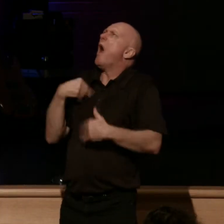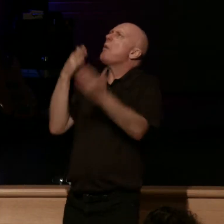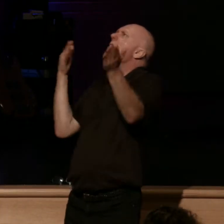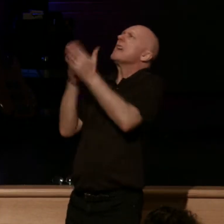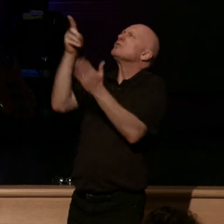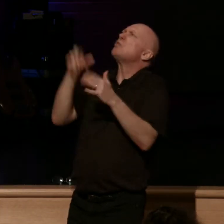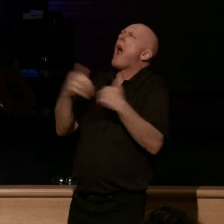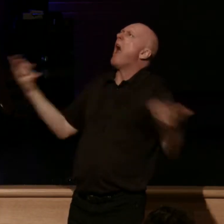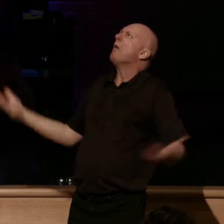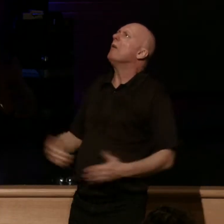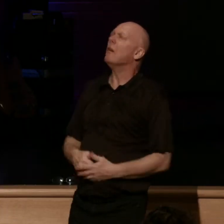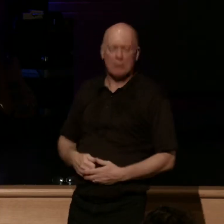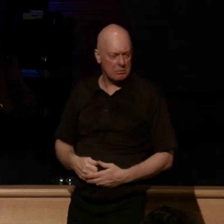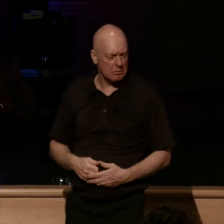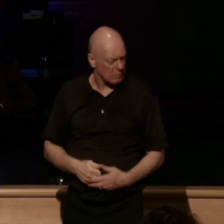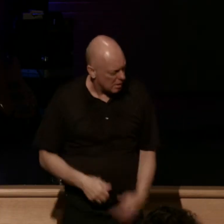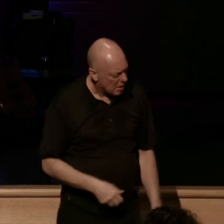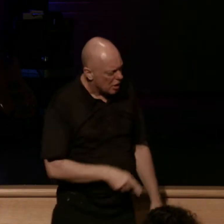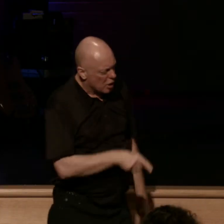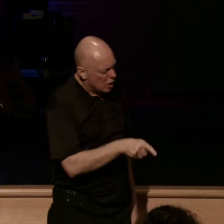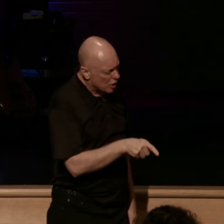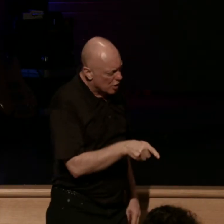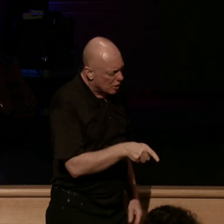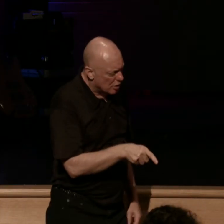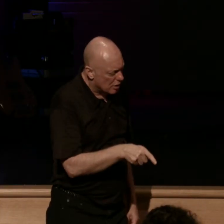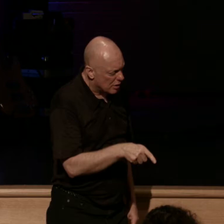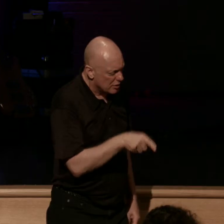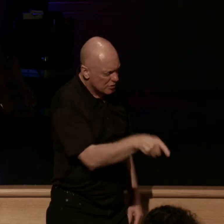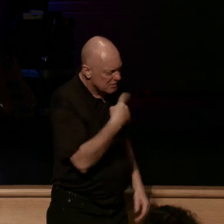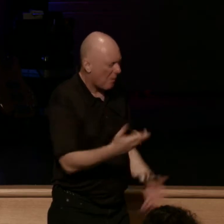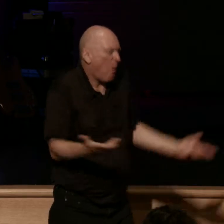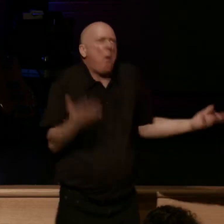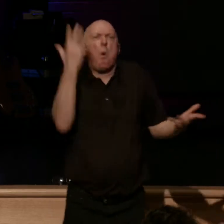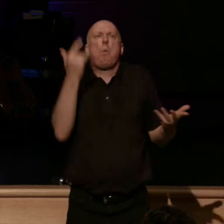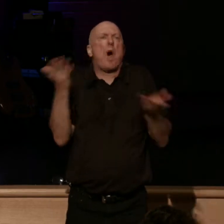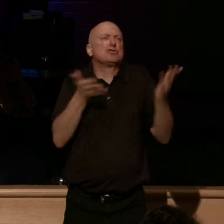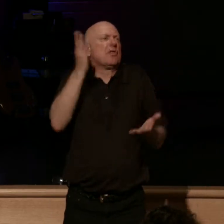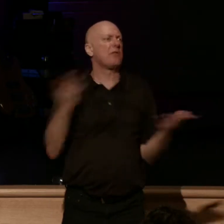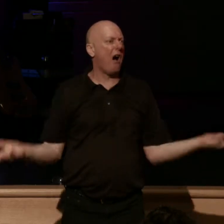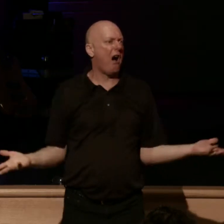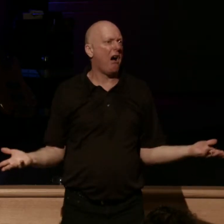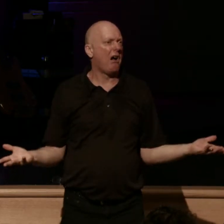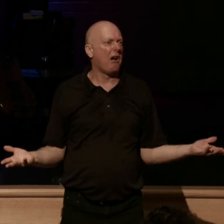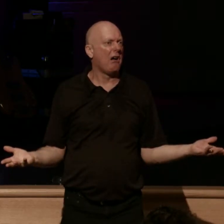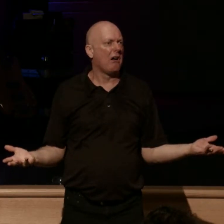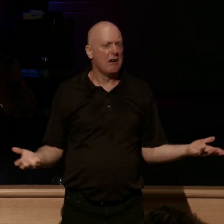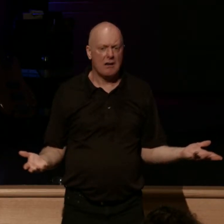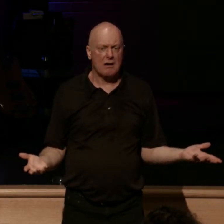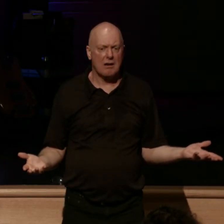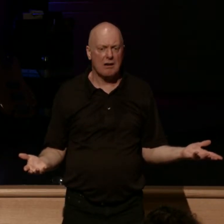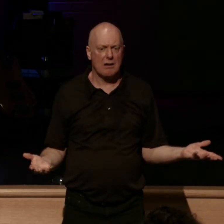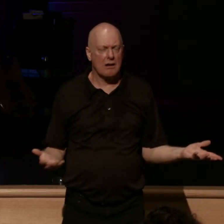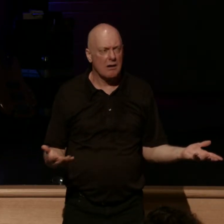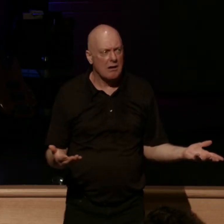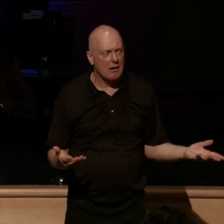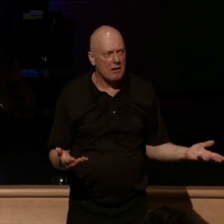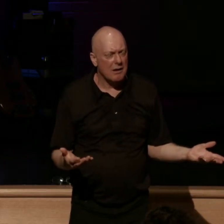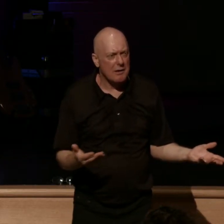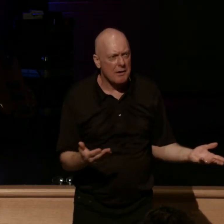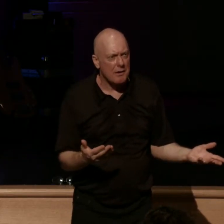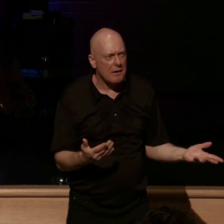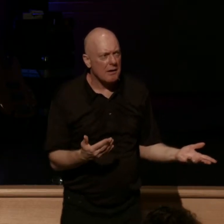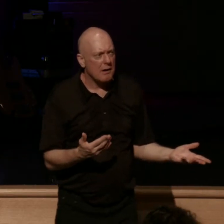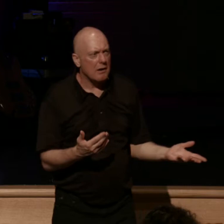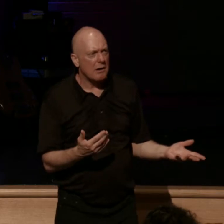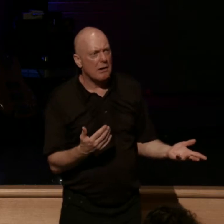you? You have said, it is vain to serve God. What is the profit of keeping his charge or